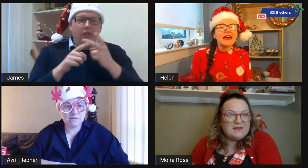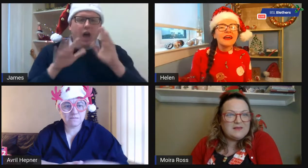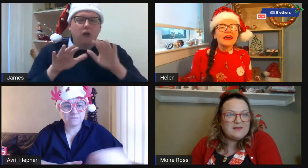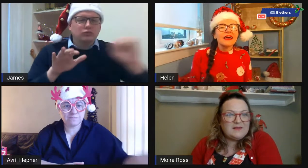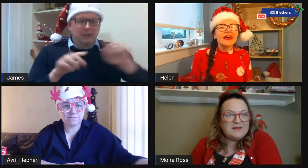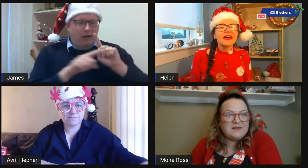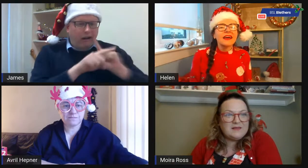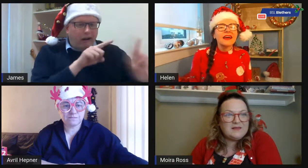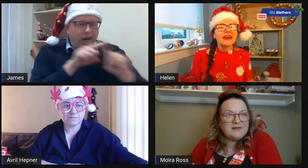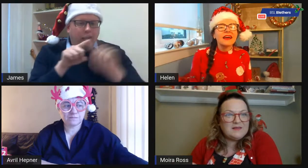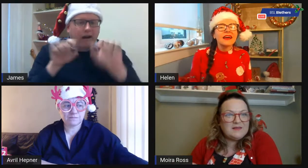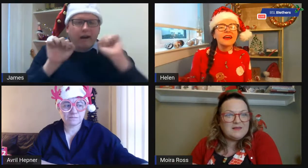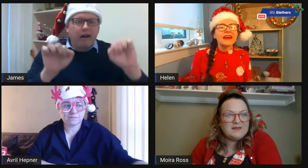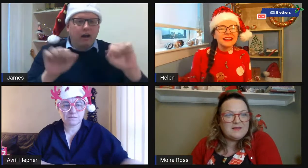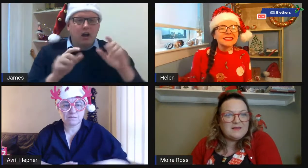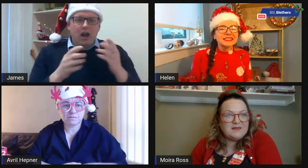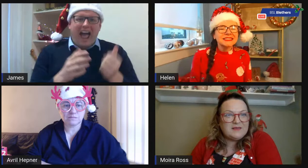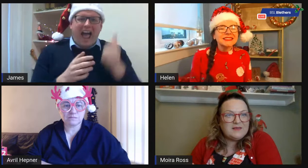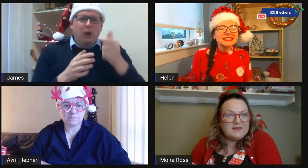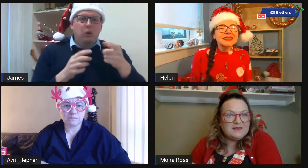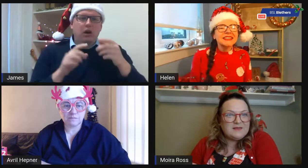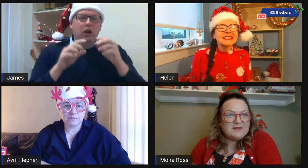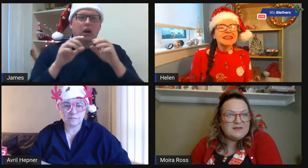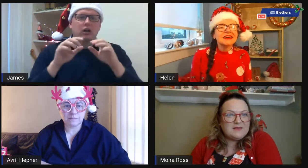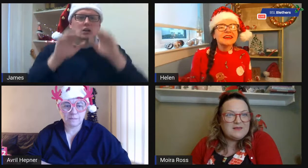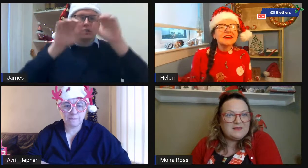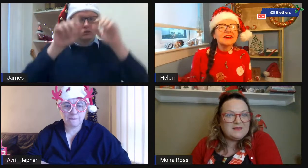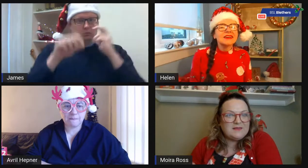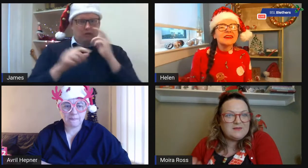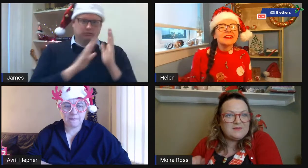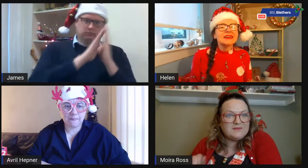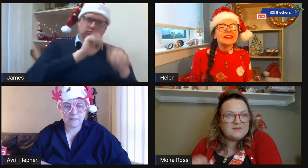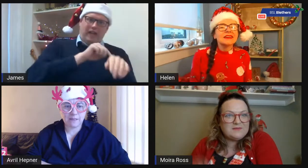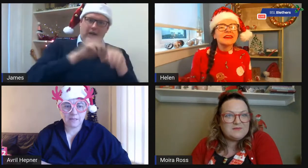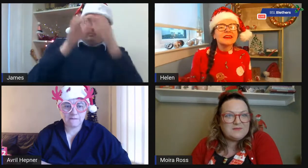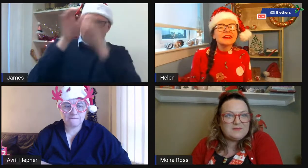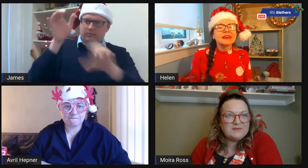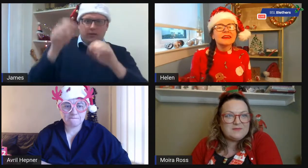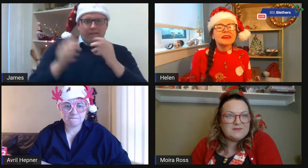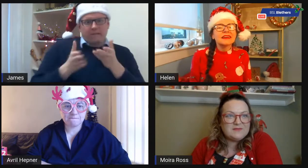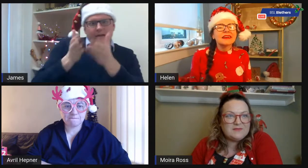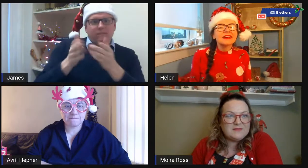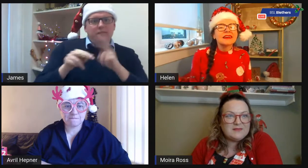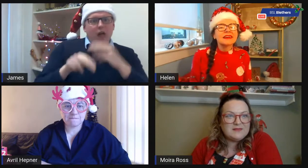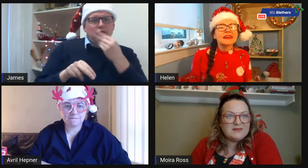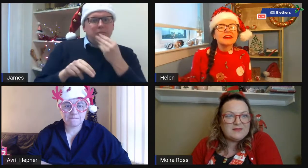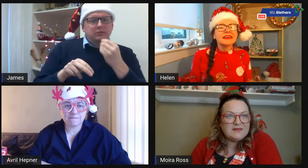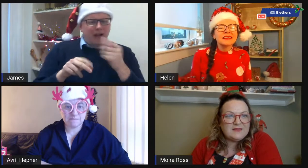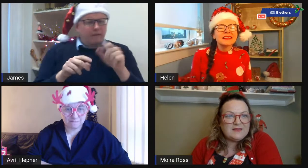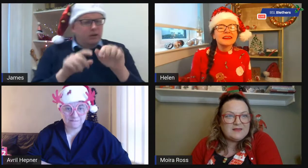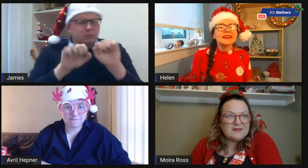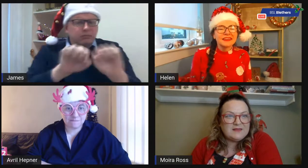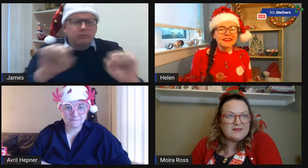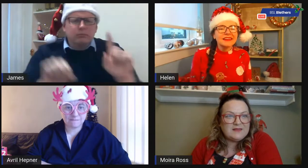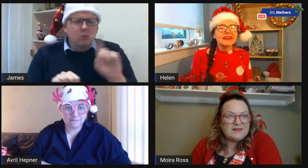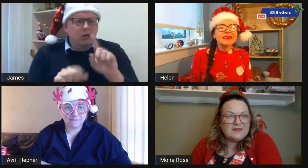it, that in other countries around the world, they celebrate Christmas Eve. and they give